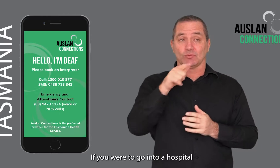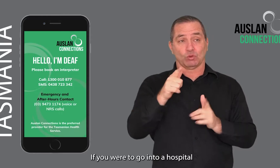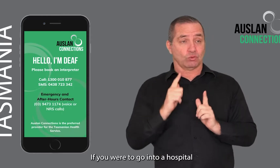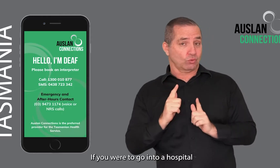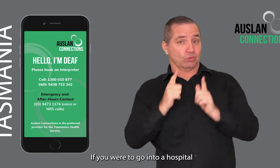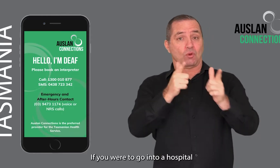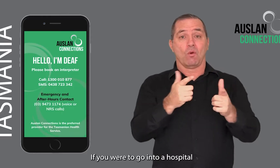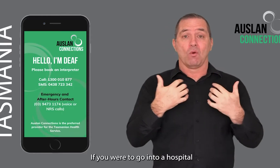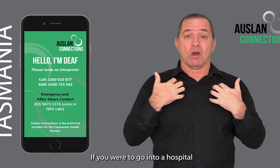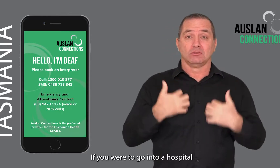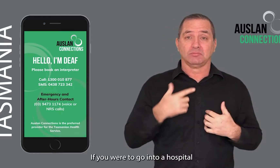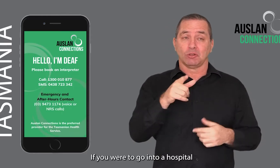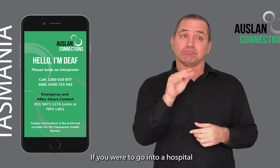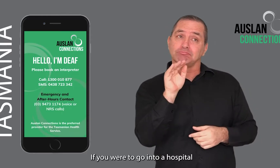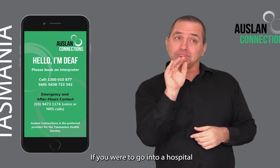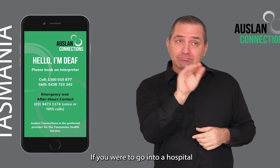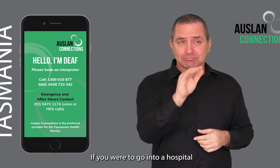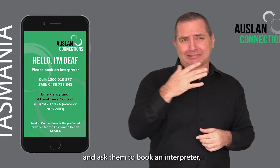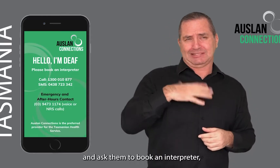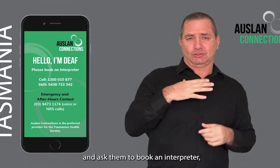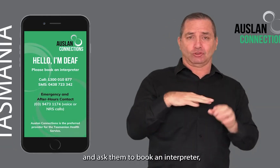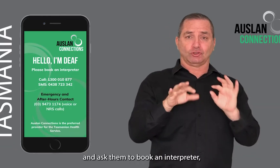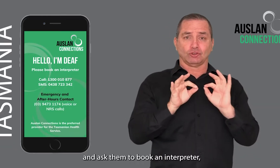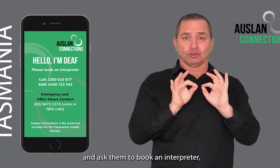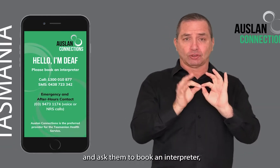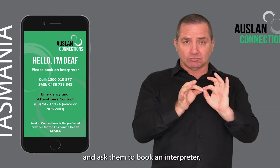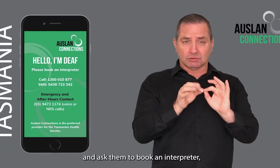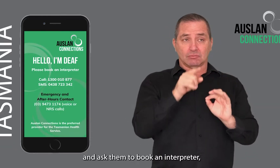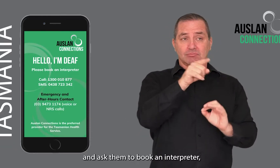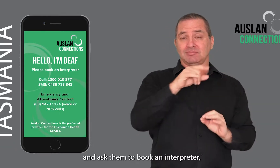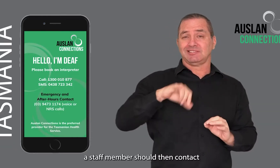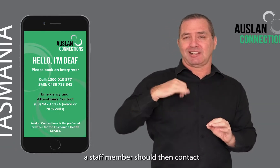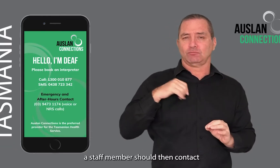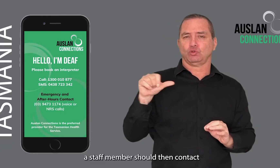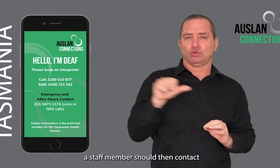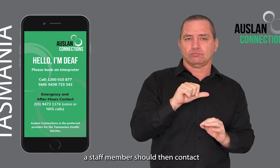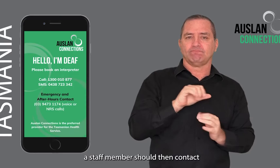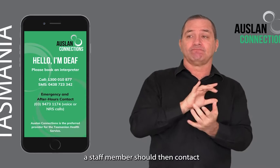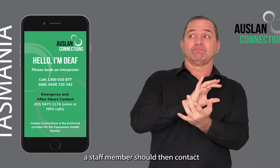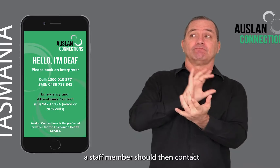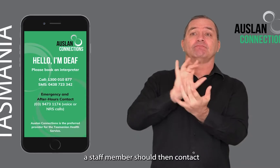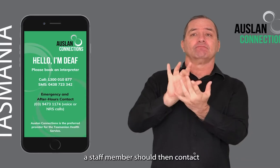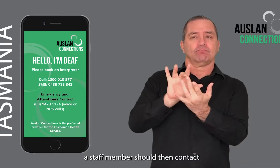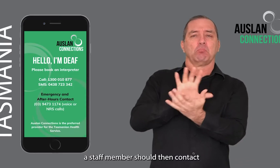If you were to go into a hospital and ask them to book an interpreter, a staff member should then